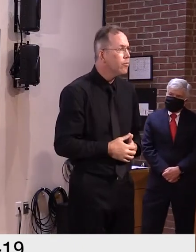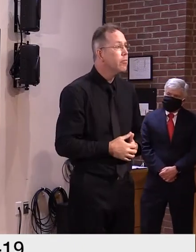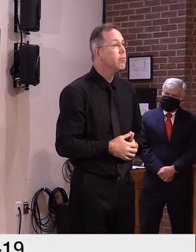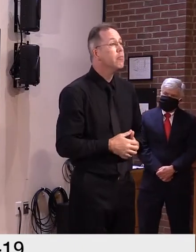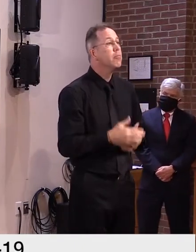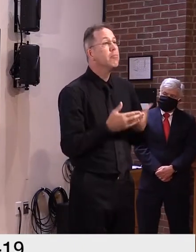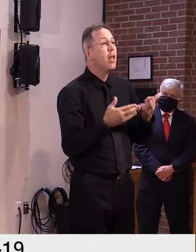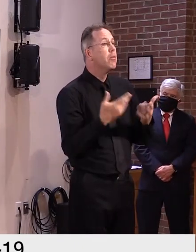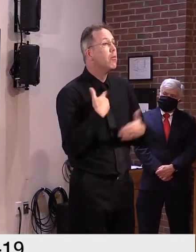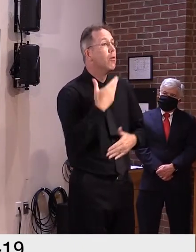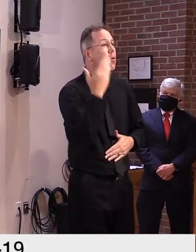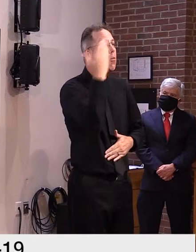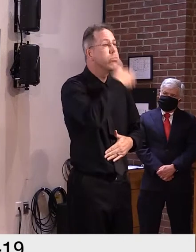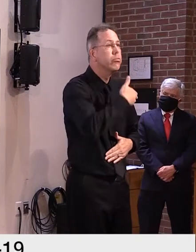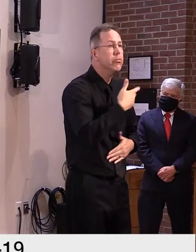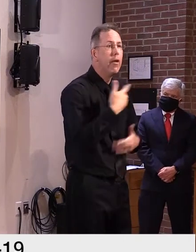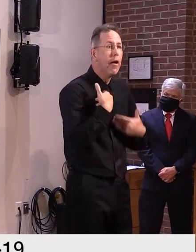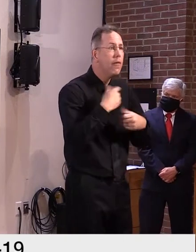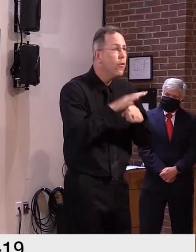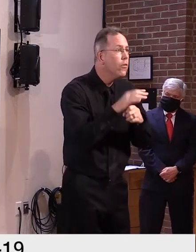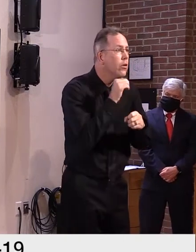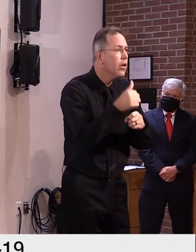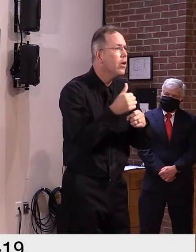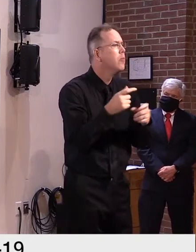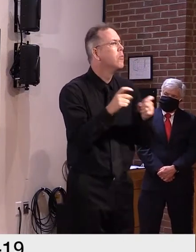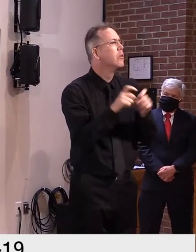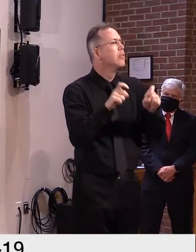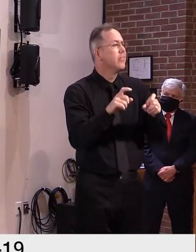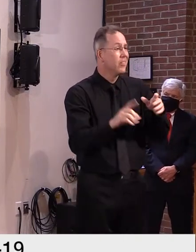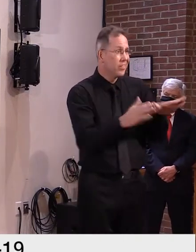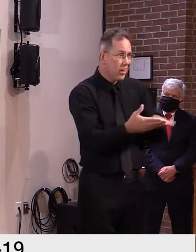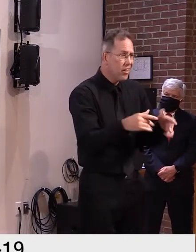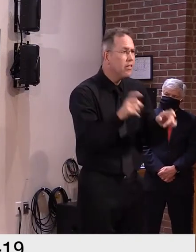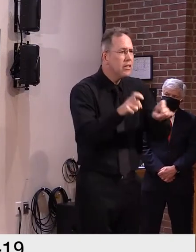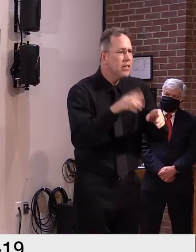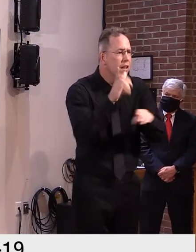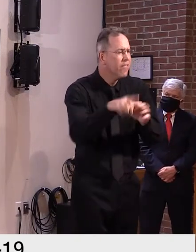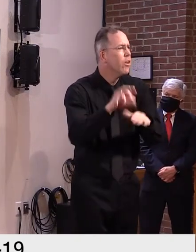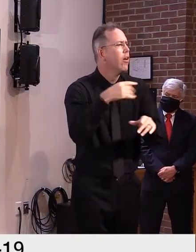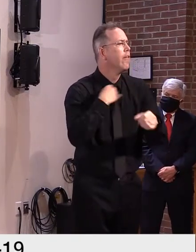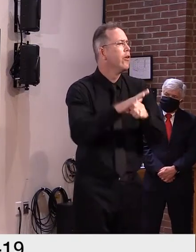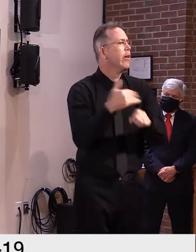COVID, but were tested at the time of death. So